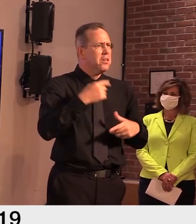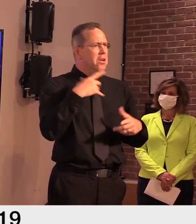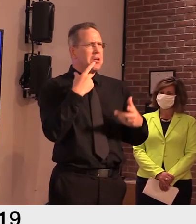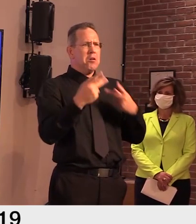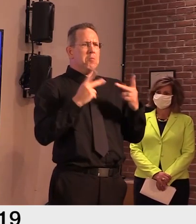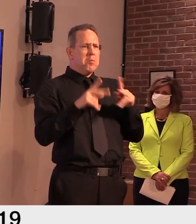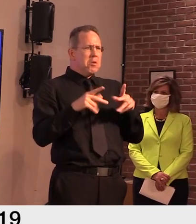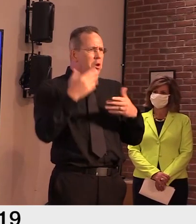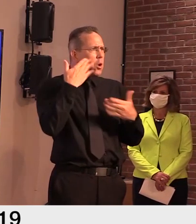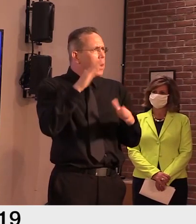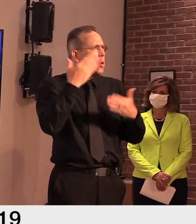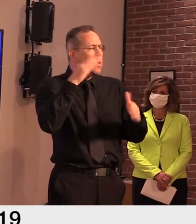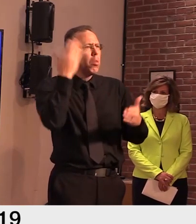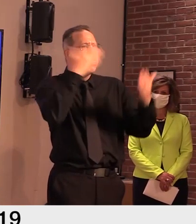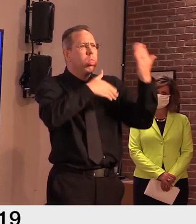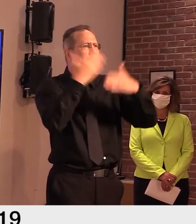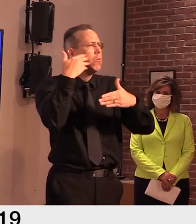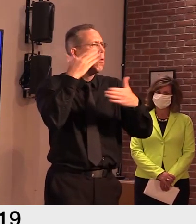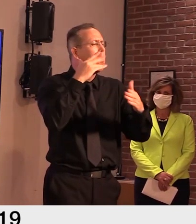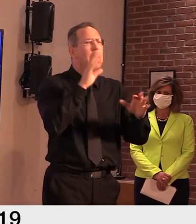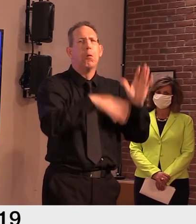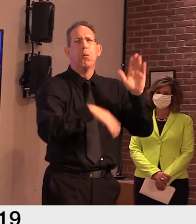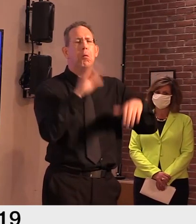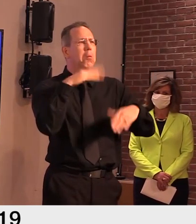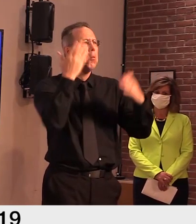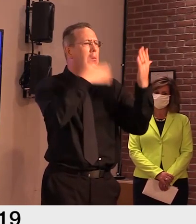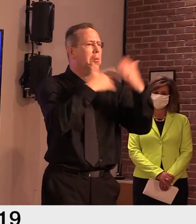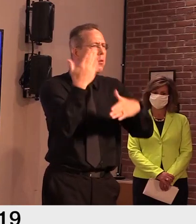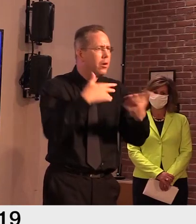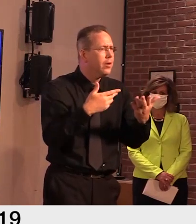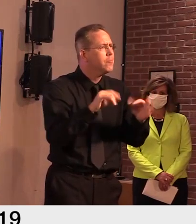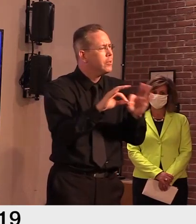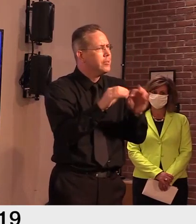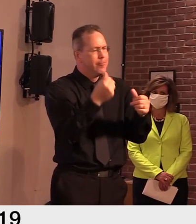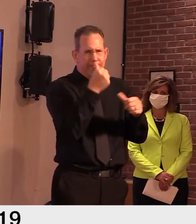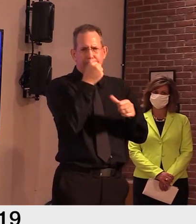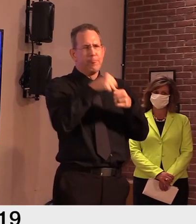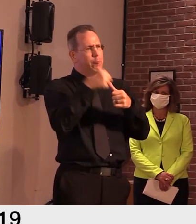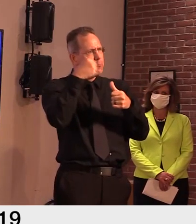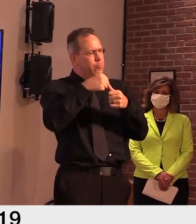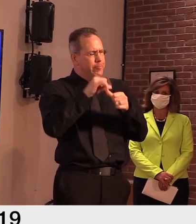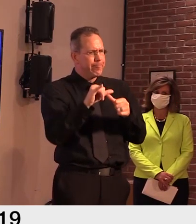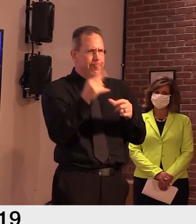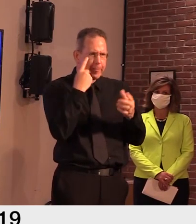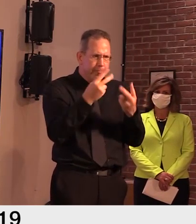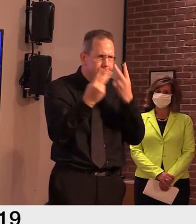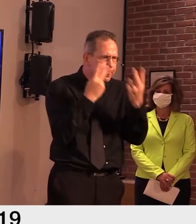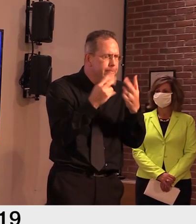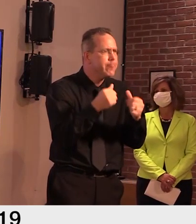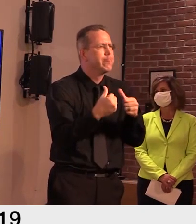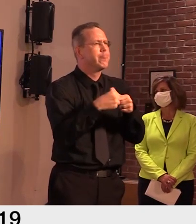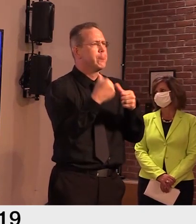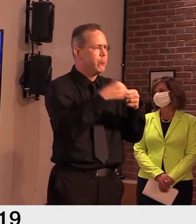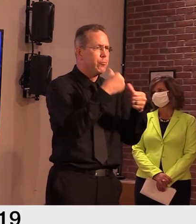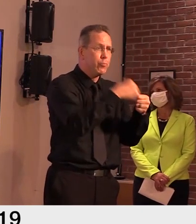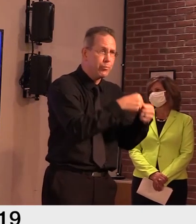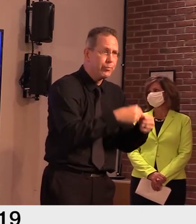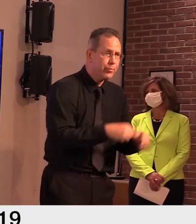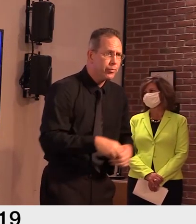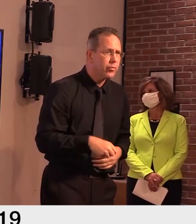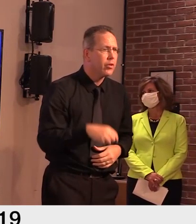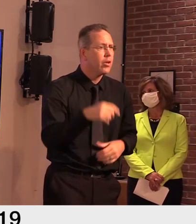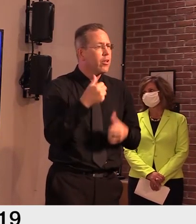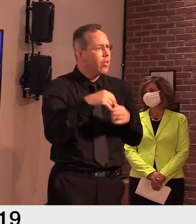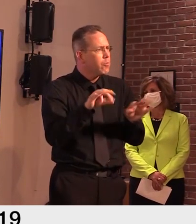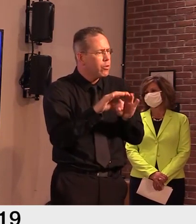prevalent in America today and in Vermont. And it's important because it's history that too many